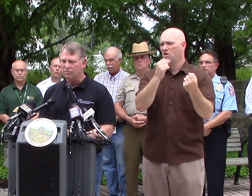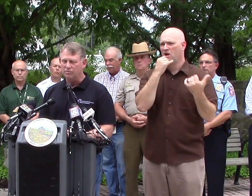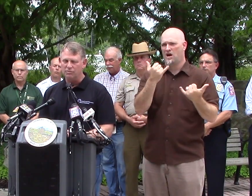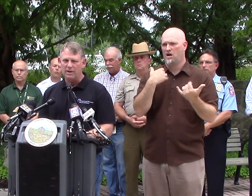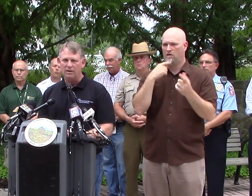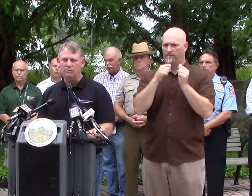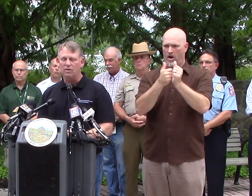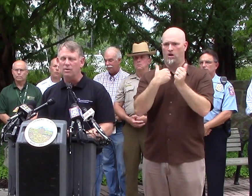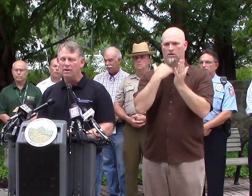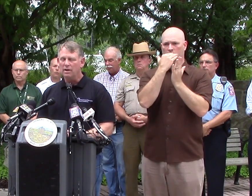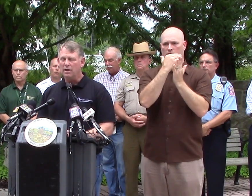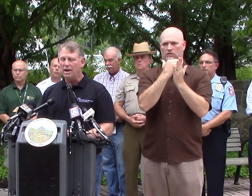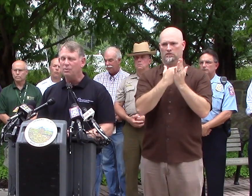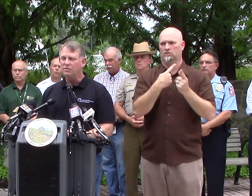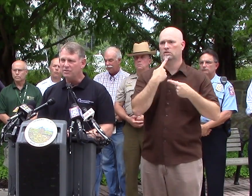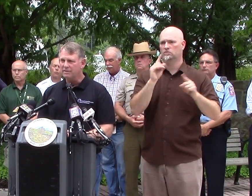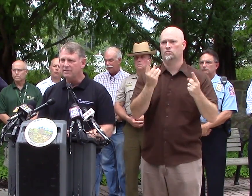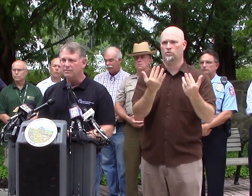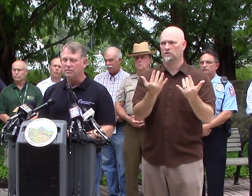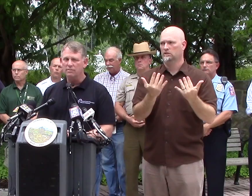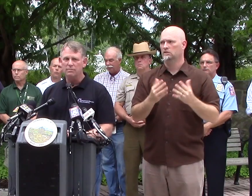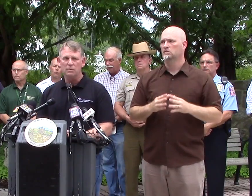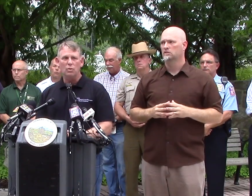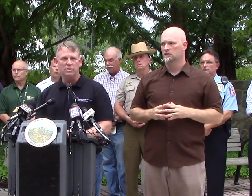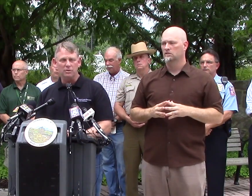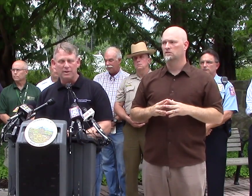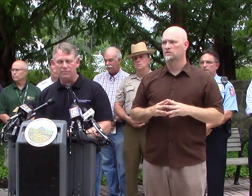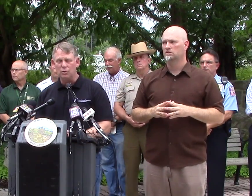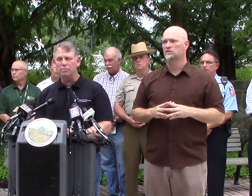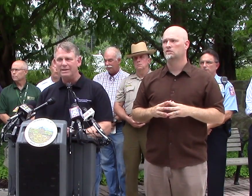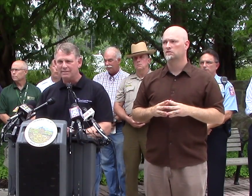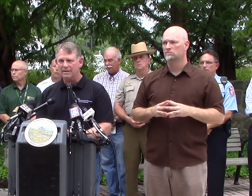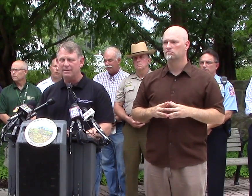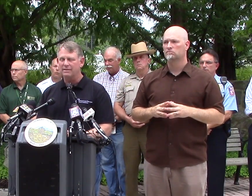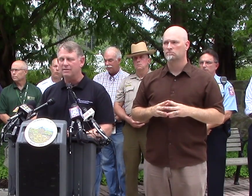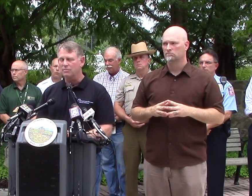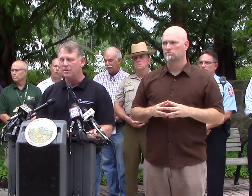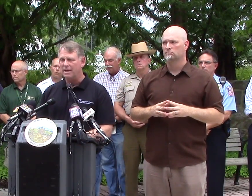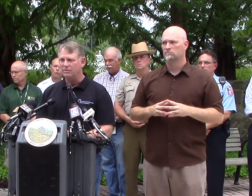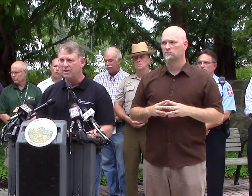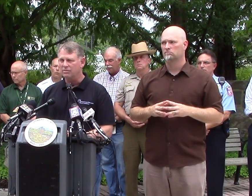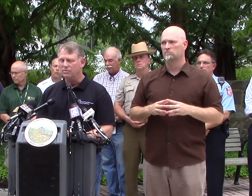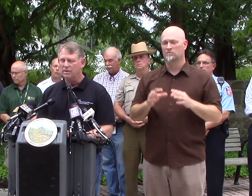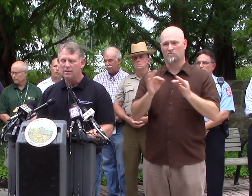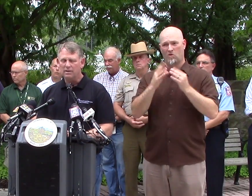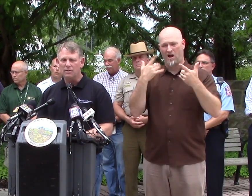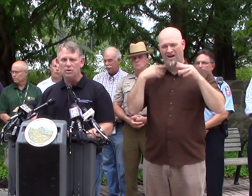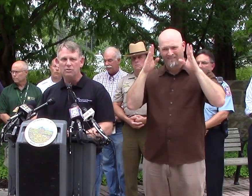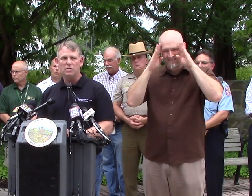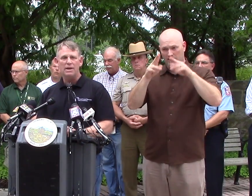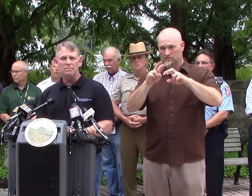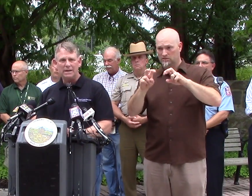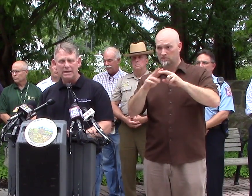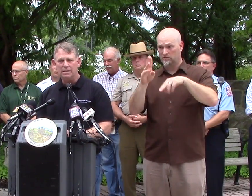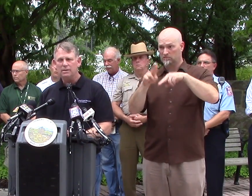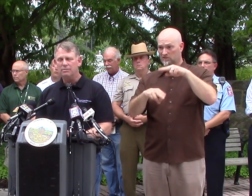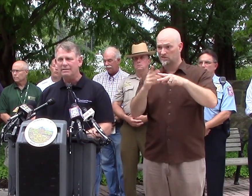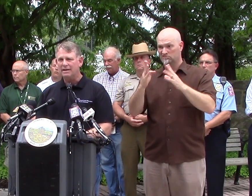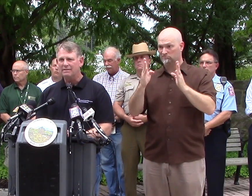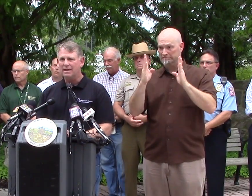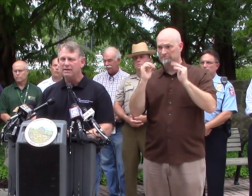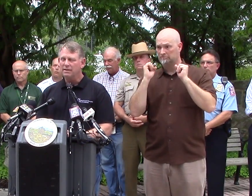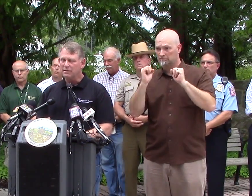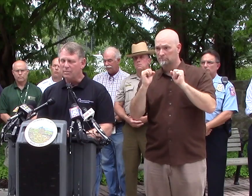sure the structures are sound. So I would suggest that if someone wanted to donate food, please contact the Community Action Council. If they want to donate money,